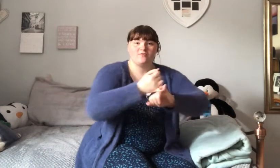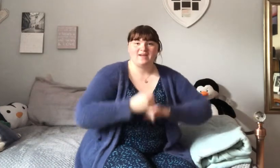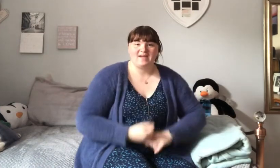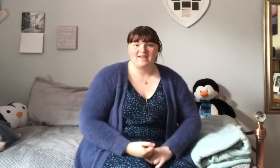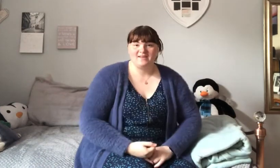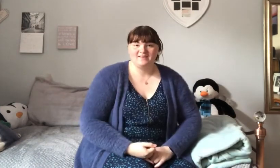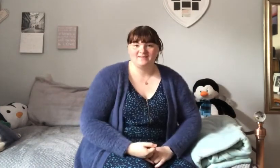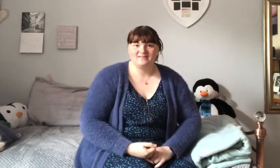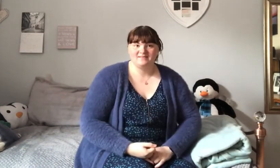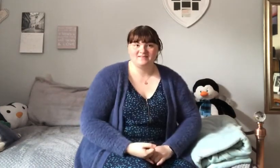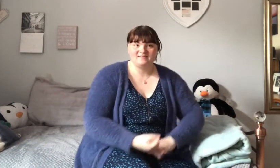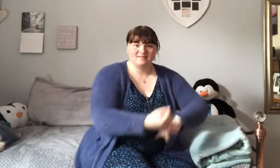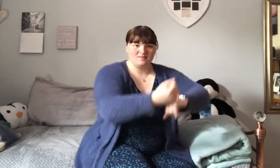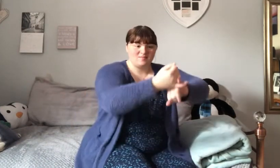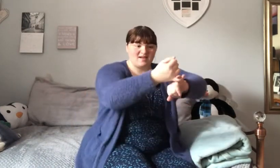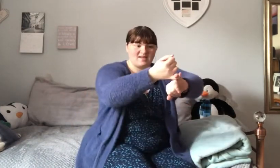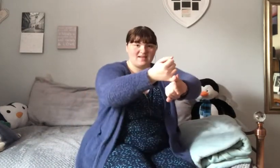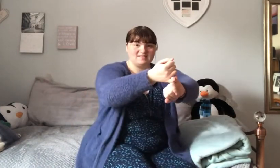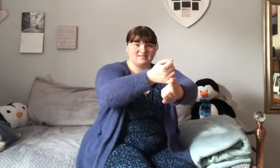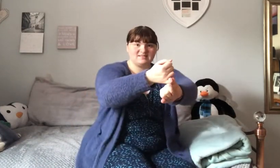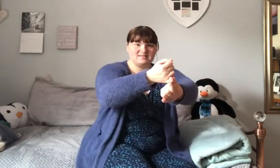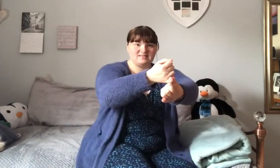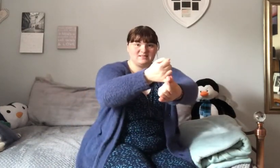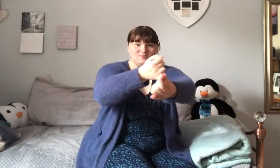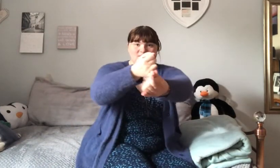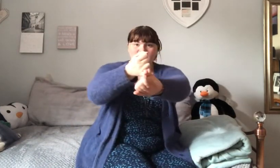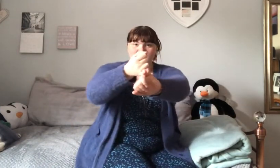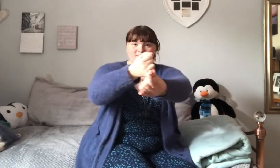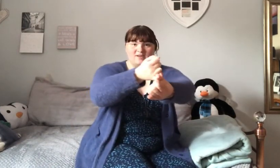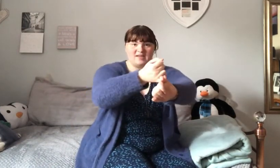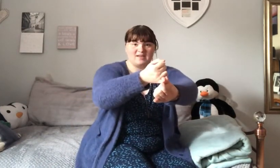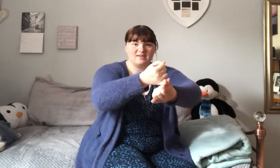Sophie. Make a s with your fingers.